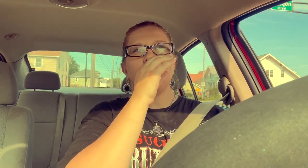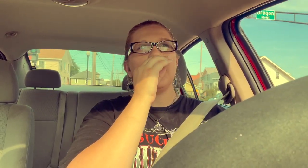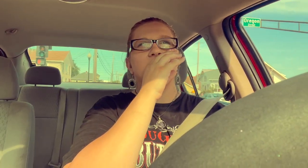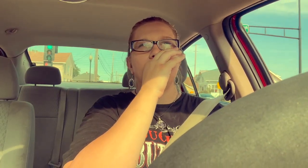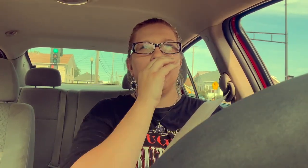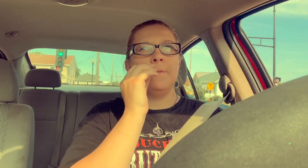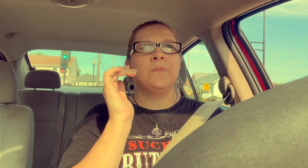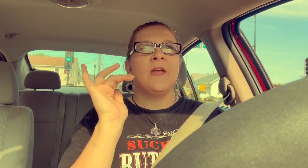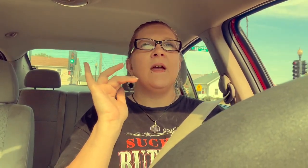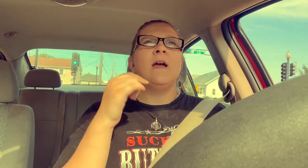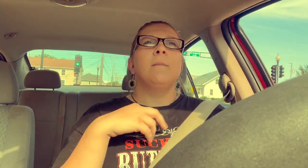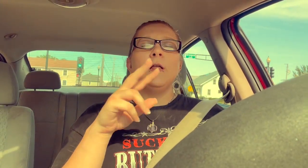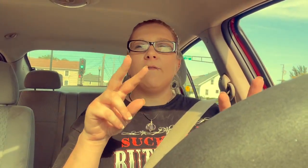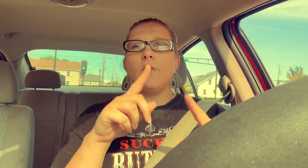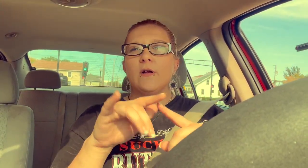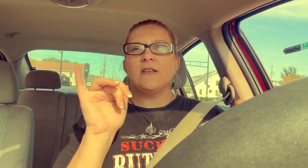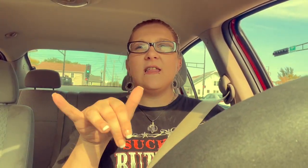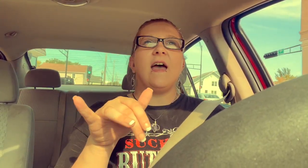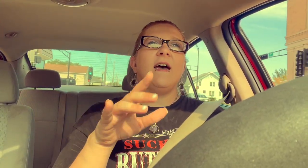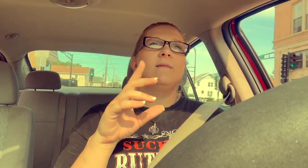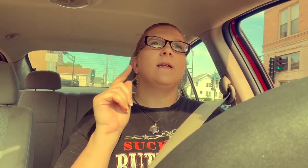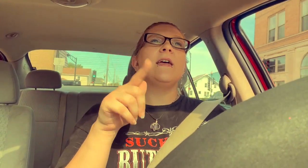boys. So I'm looking forward to that. And then